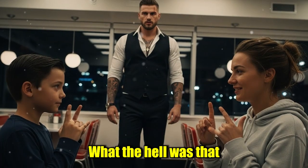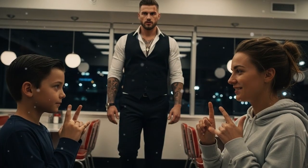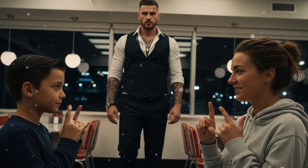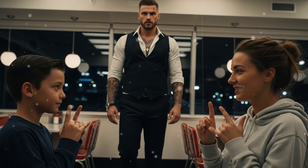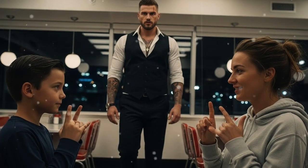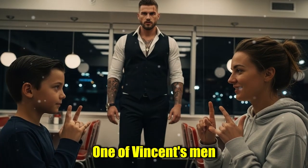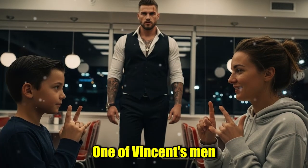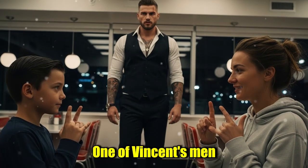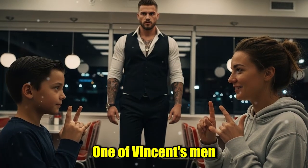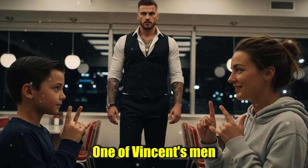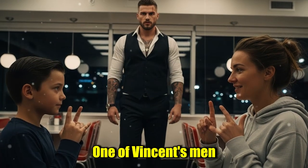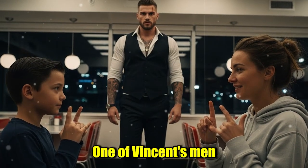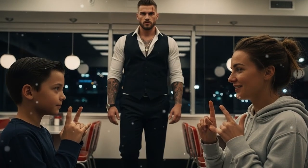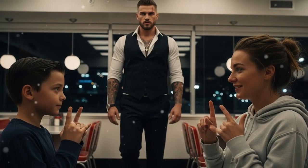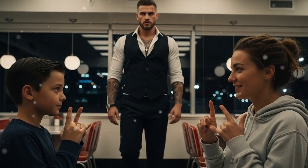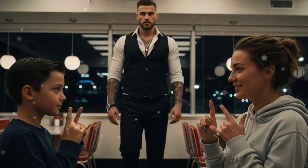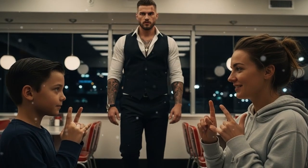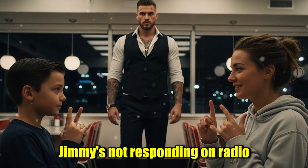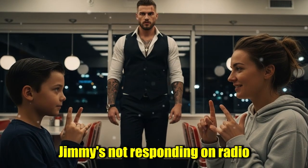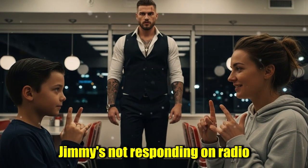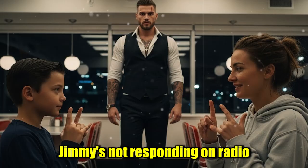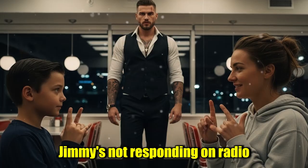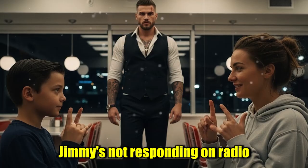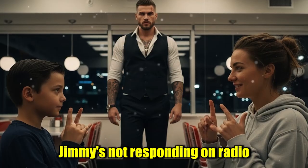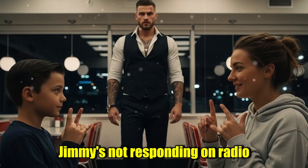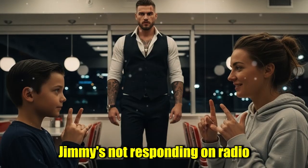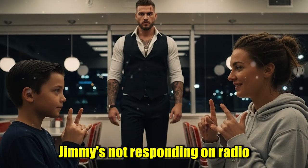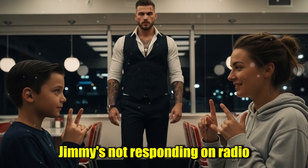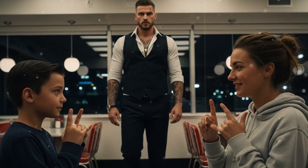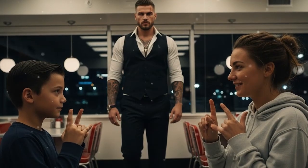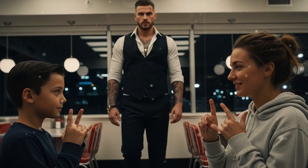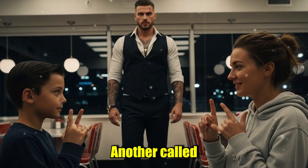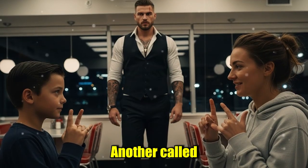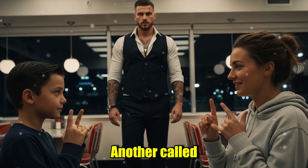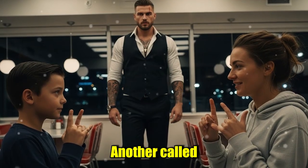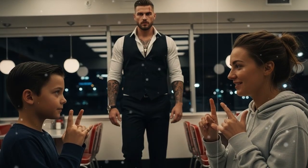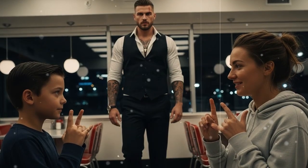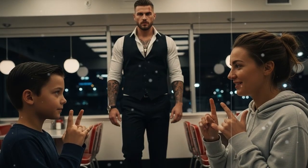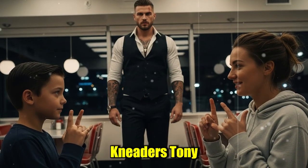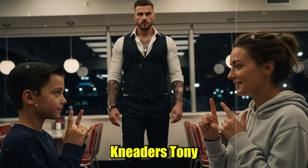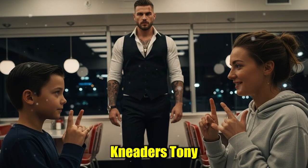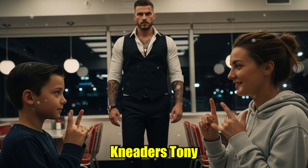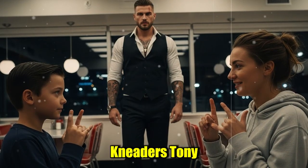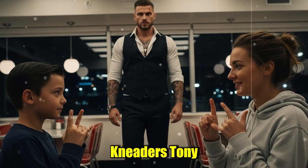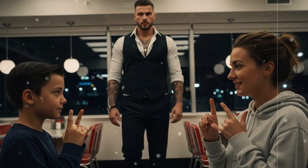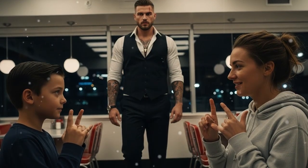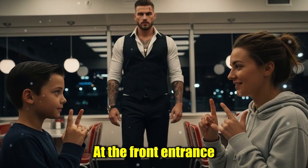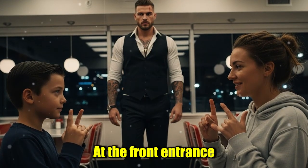that? One of Vincent's men shouted. Jimmy's not responding on radio, another called out. Neither is Tony, at the